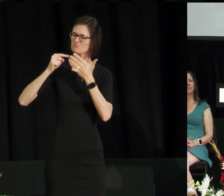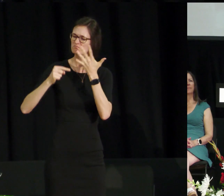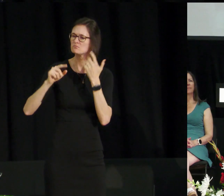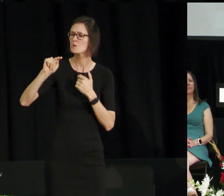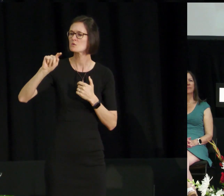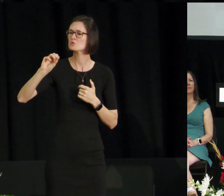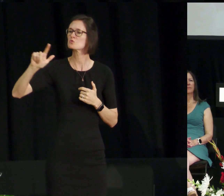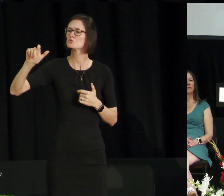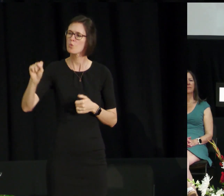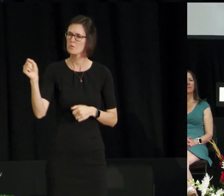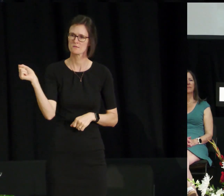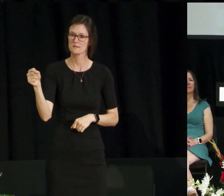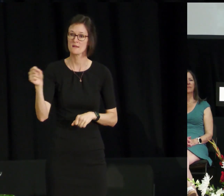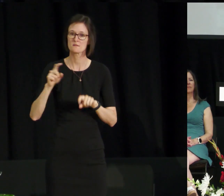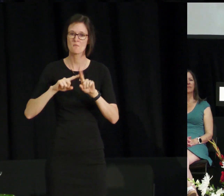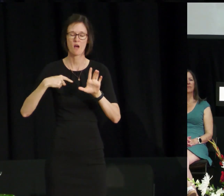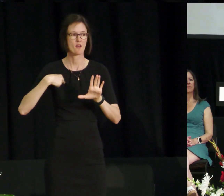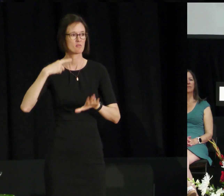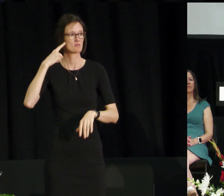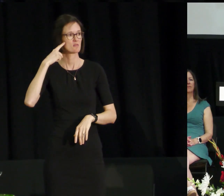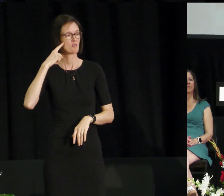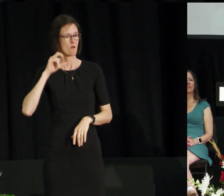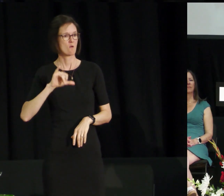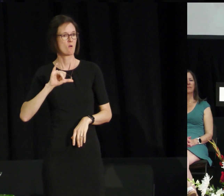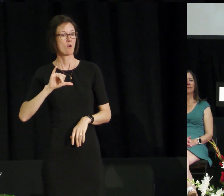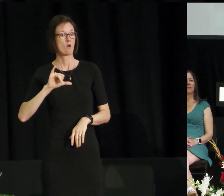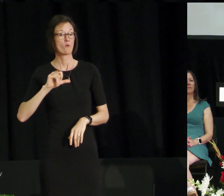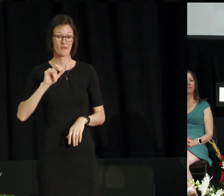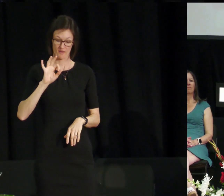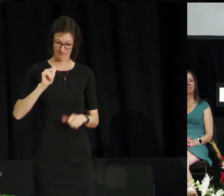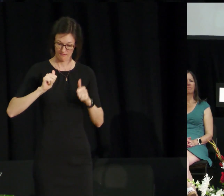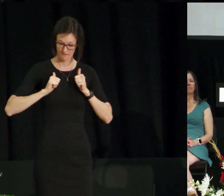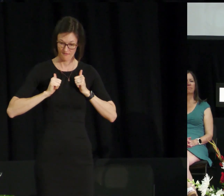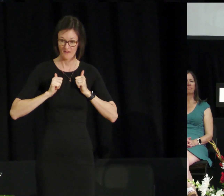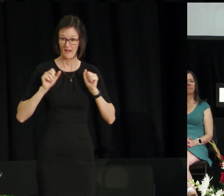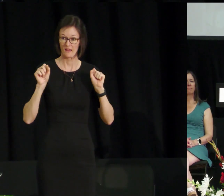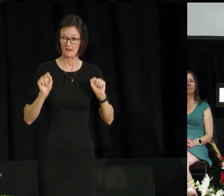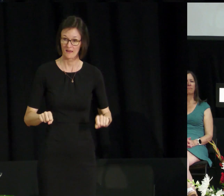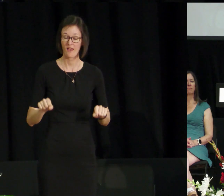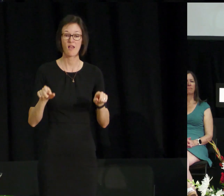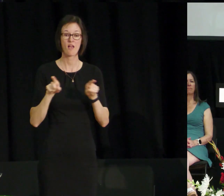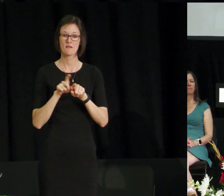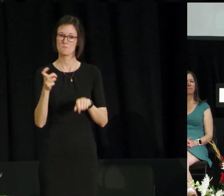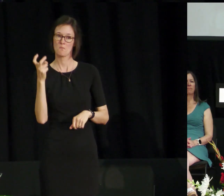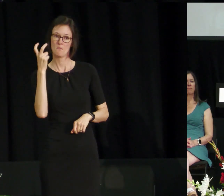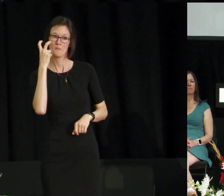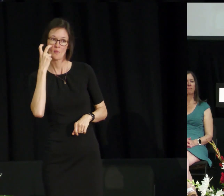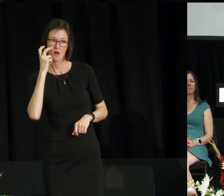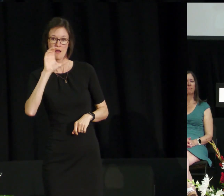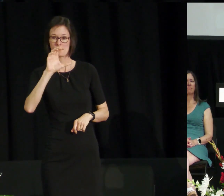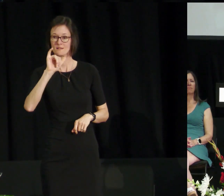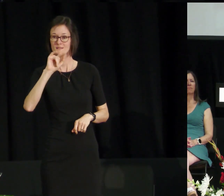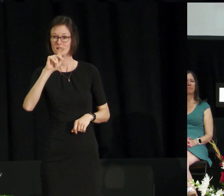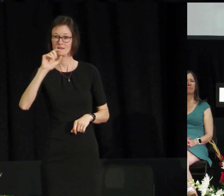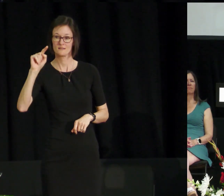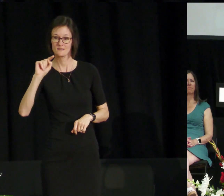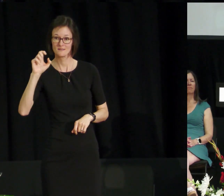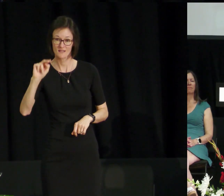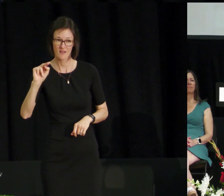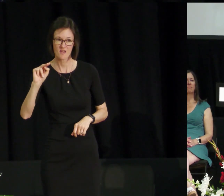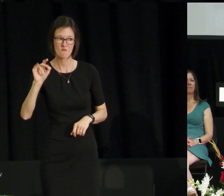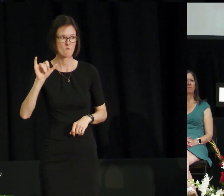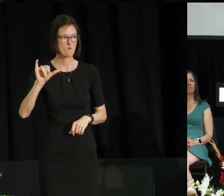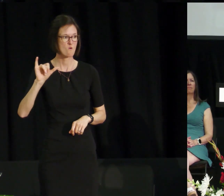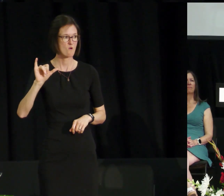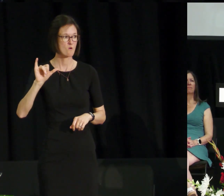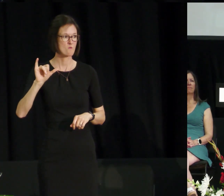do that On city council I mean I could do that As a citizen A blind citizen I thought What else could I